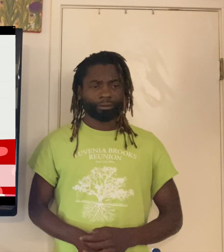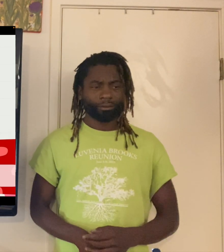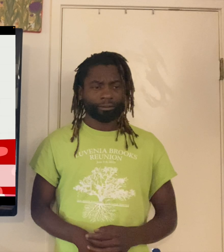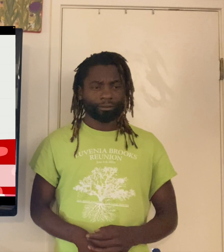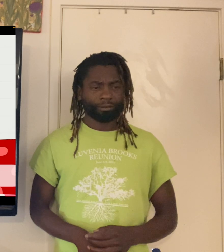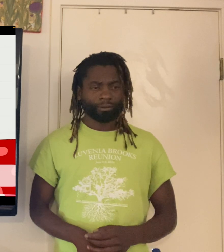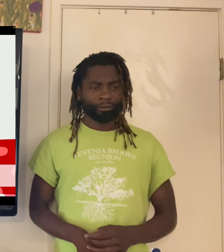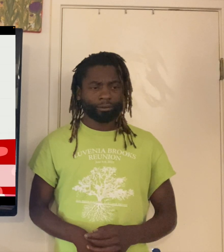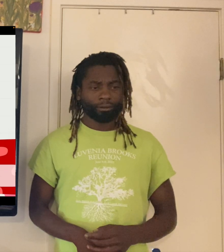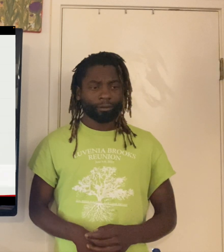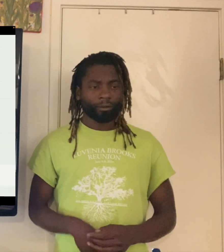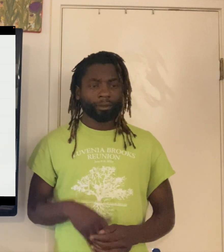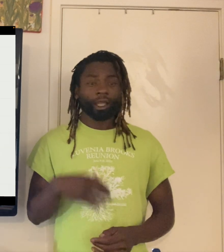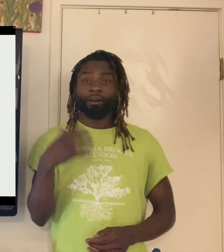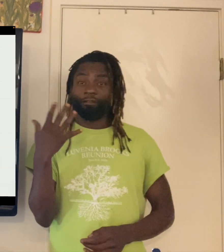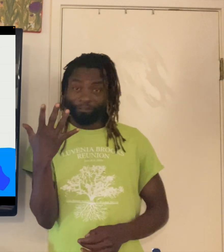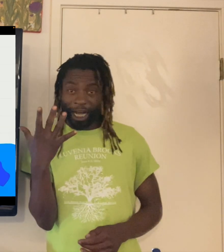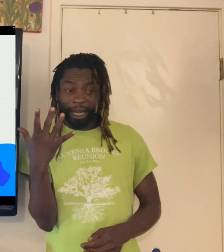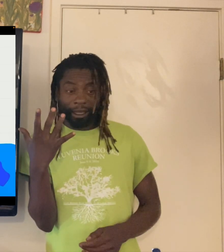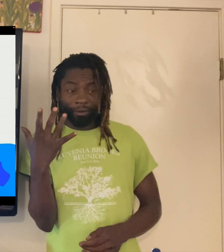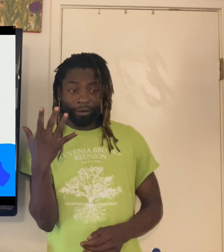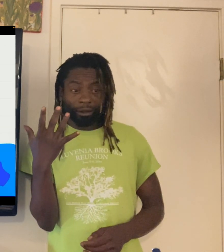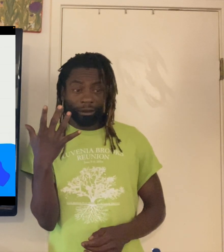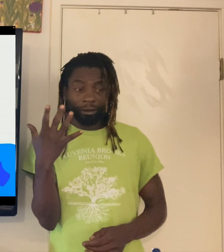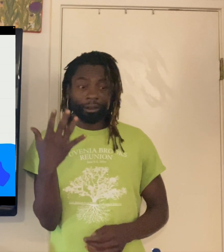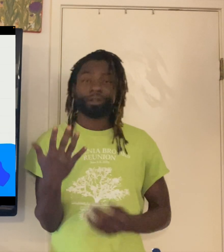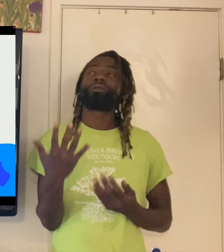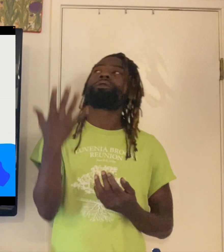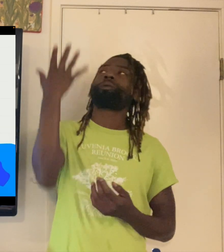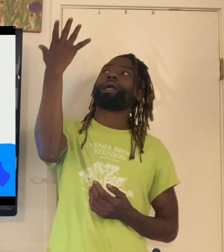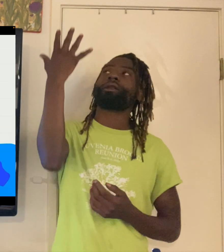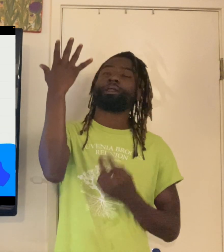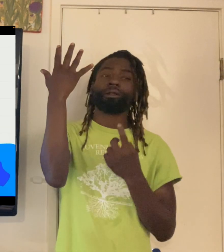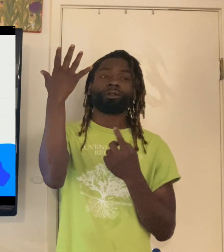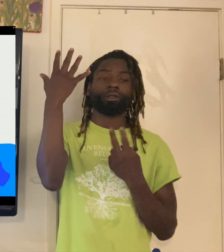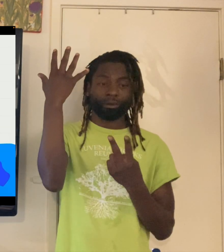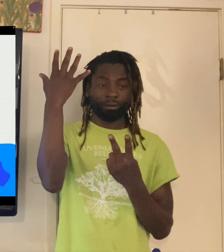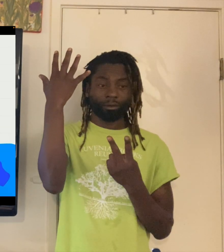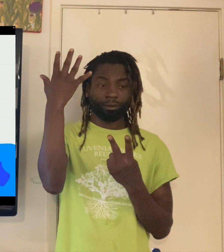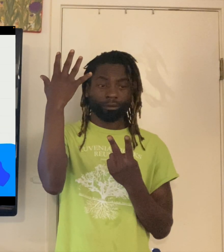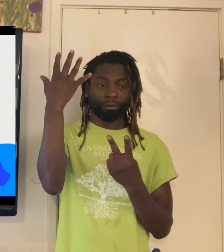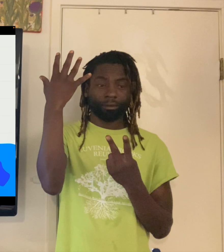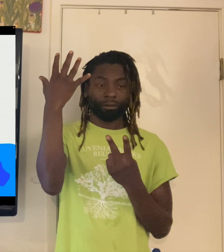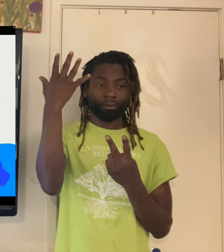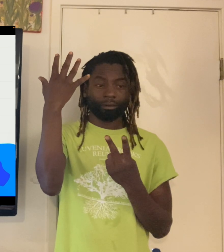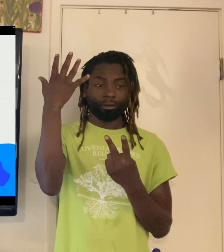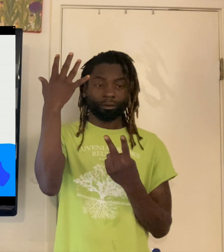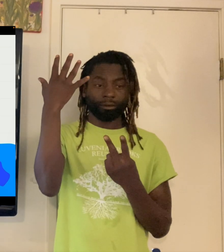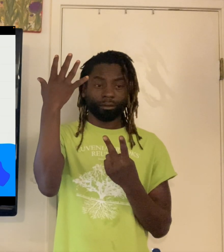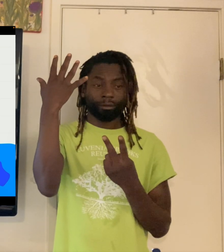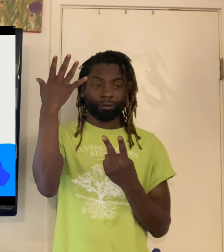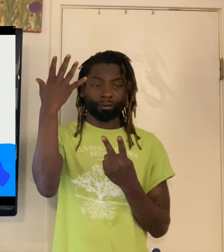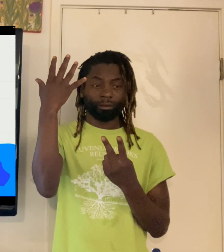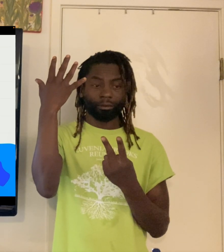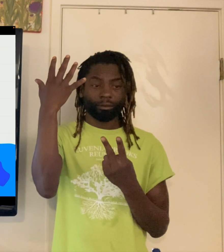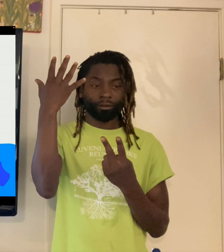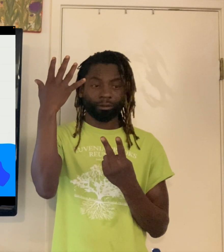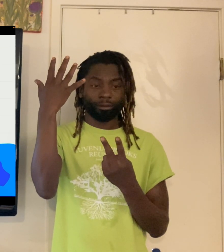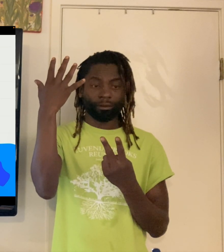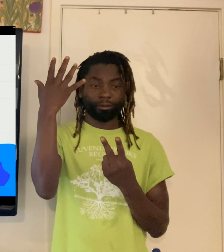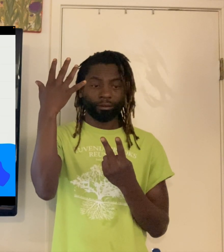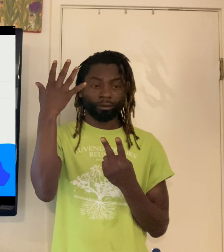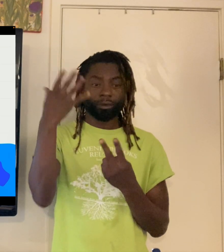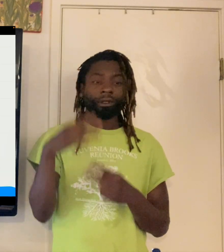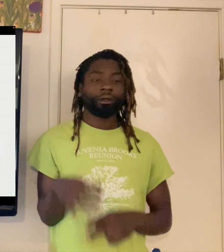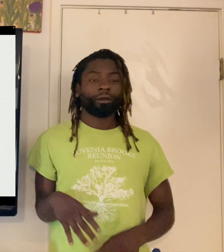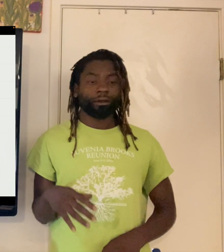cow's hat. And 5 is also a larger number than 2, which means that out of all of the cow's hats that